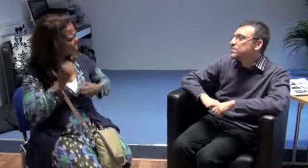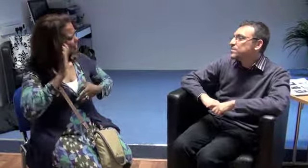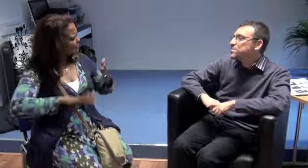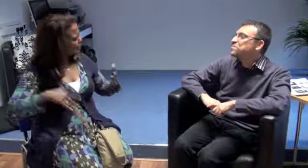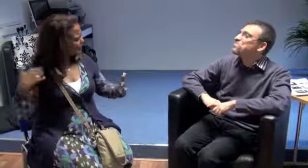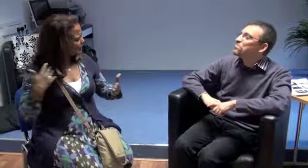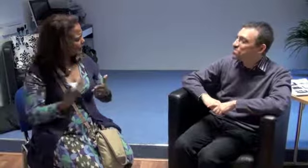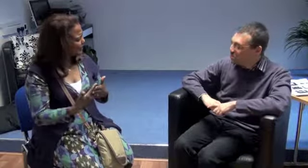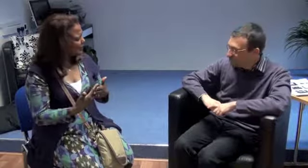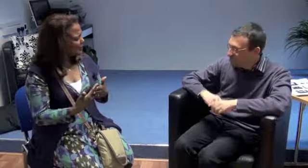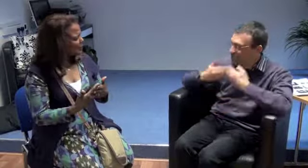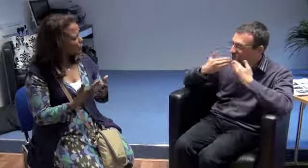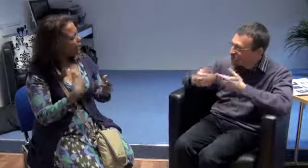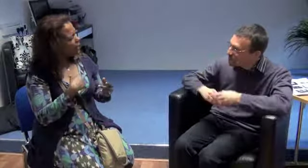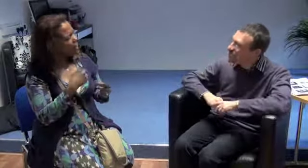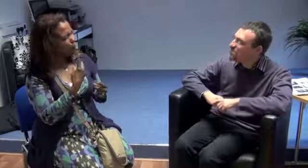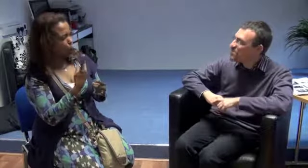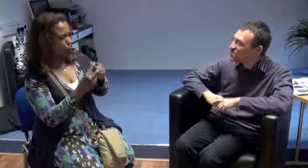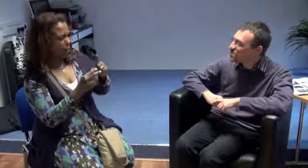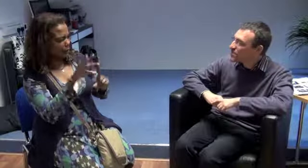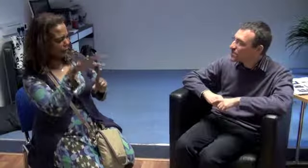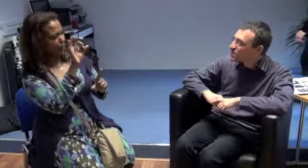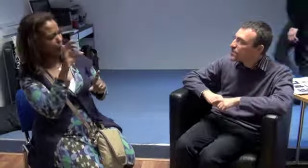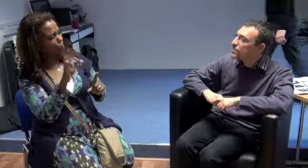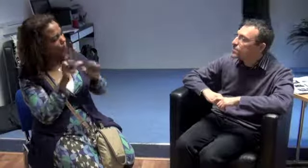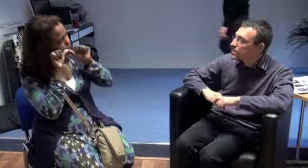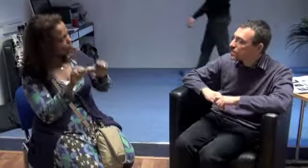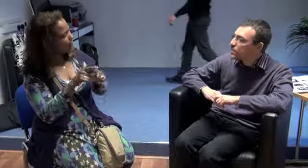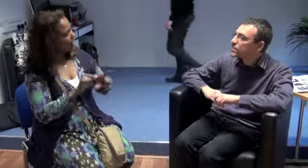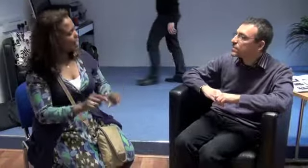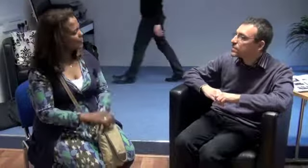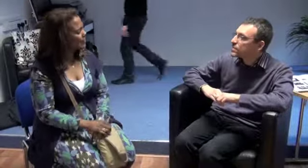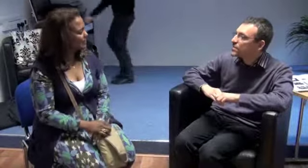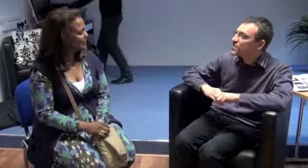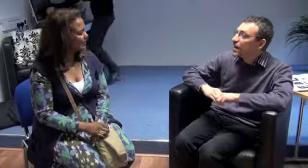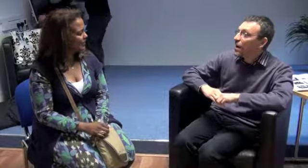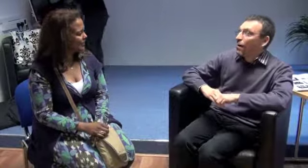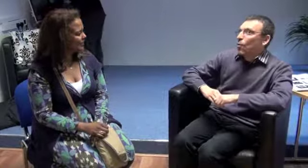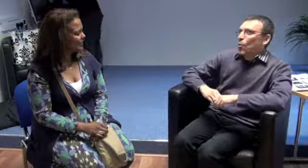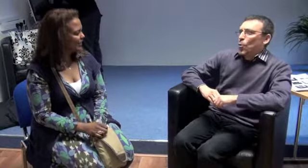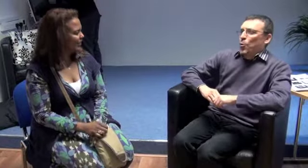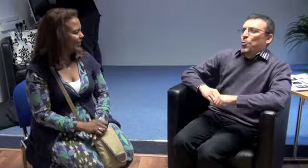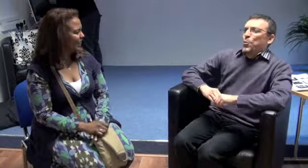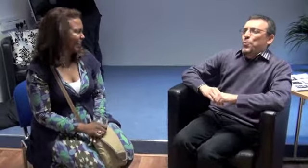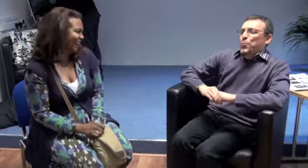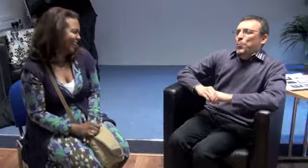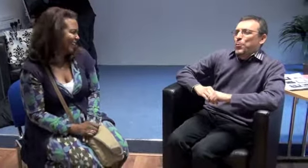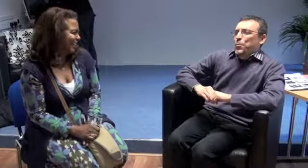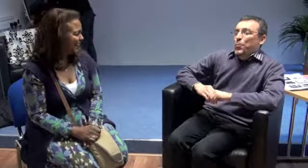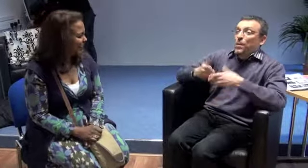is fascinating. Thank you. Of all the languages you know, if you had to pick one as your mother language, what would it